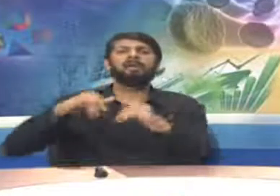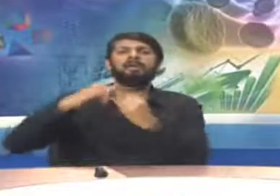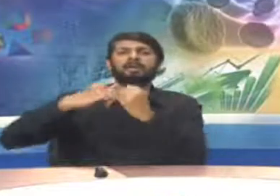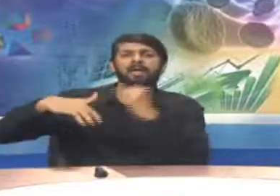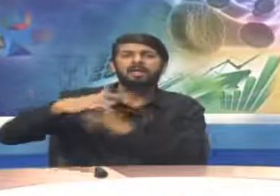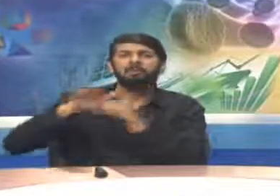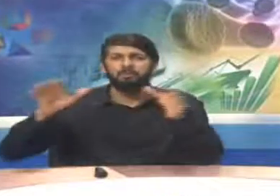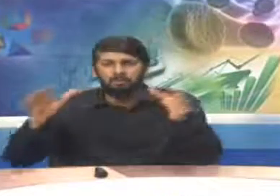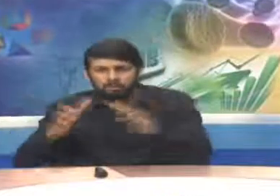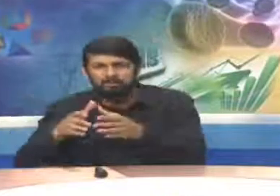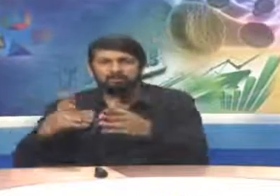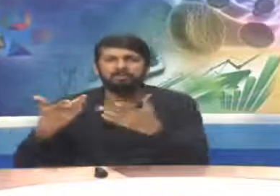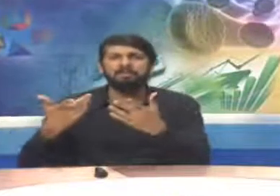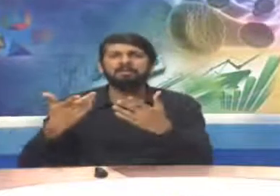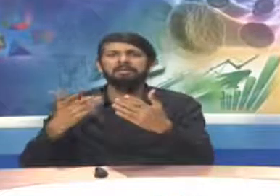subsequent society is better than